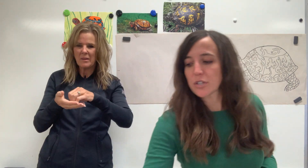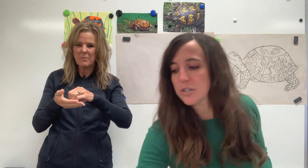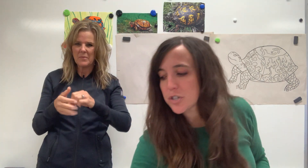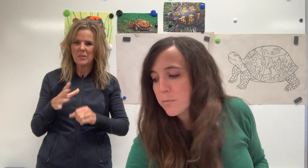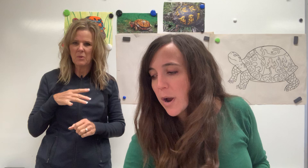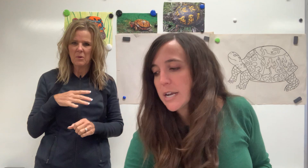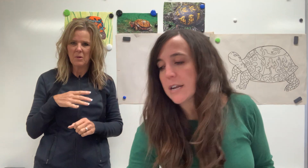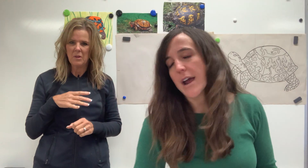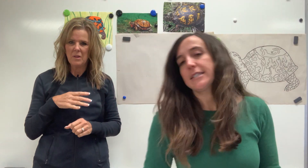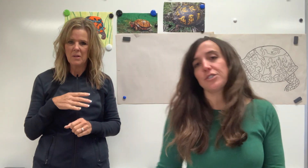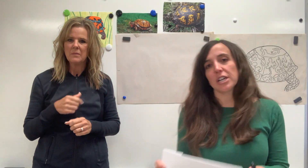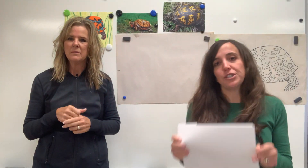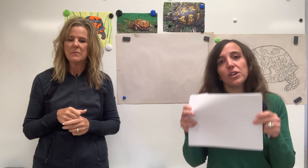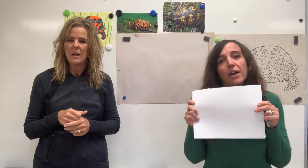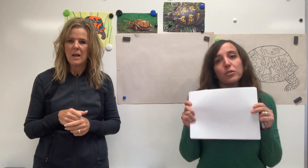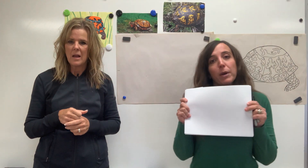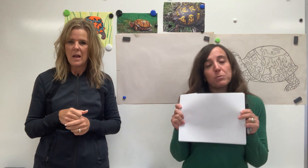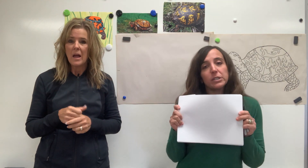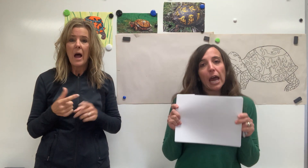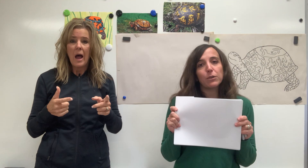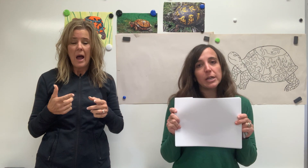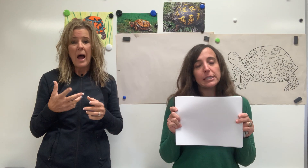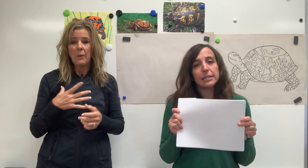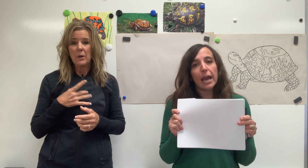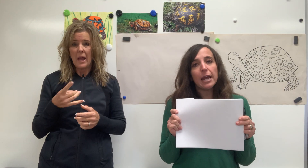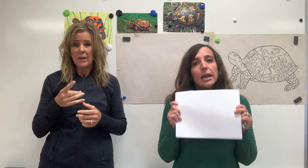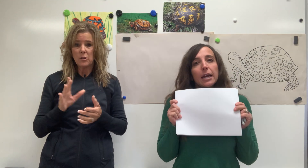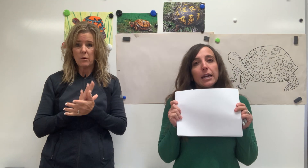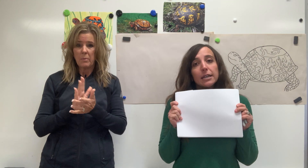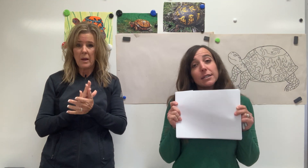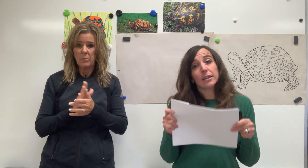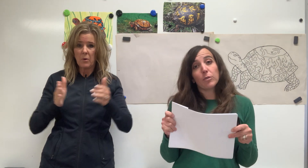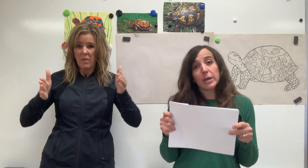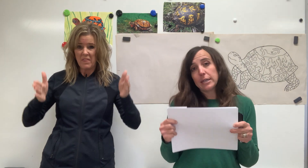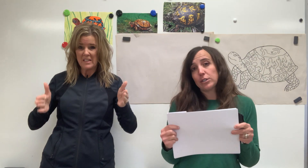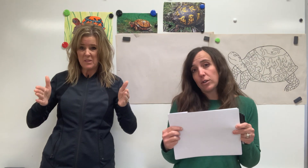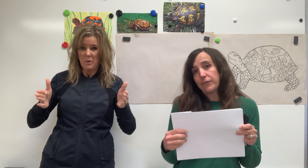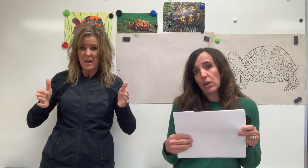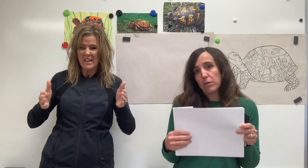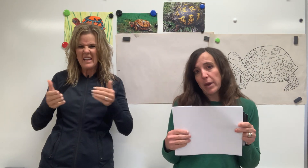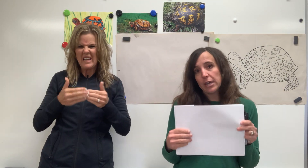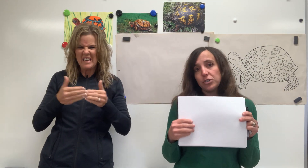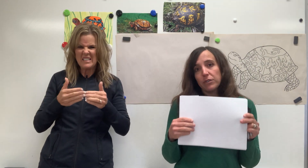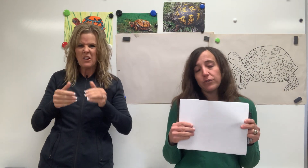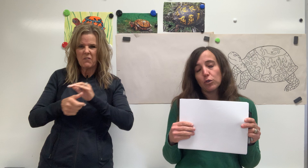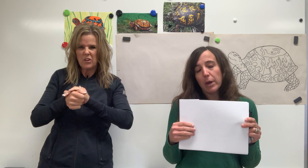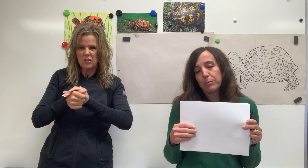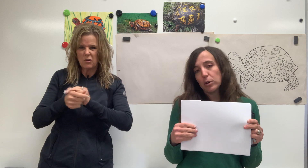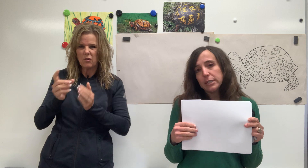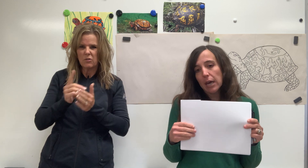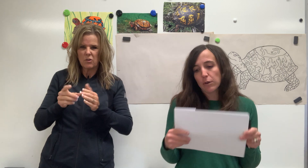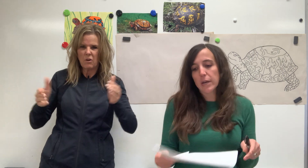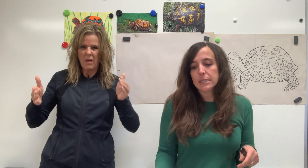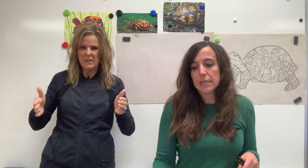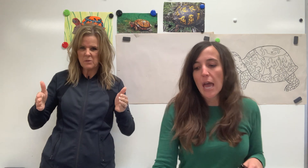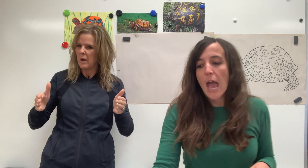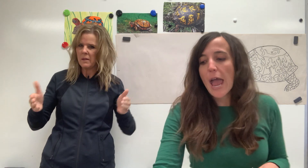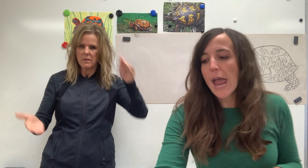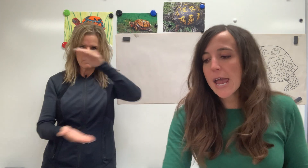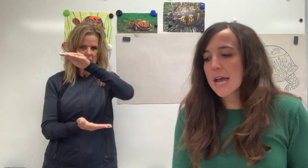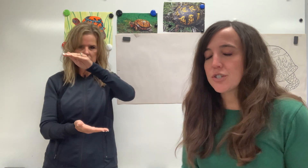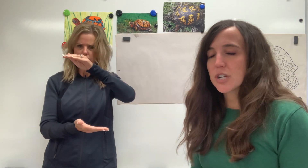are just gonna jump right in. I suggest you have your paper sideways today. He is a little bit easier to fit on the page if your paper is